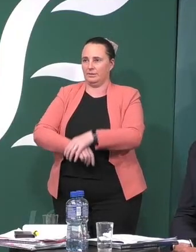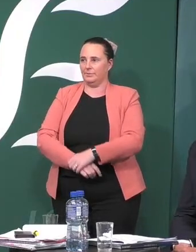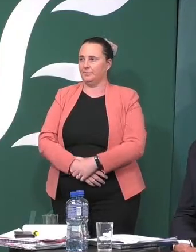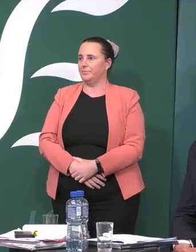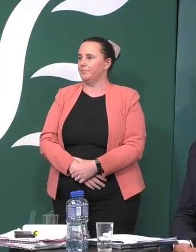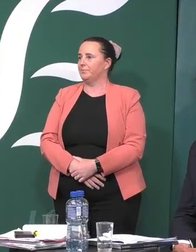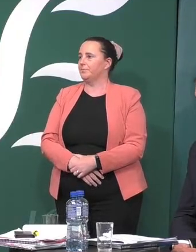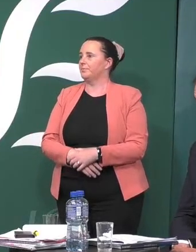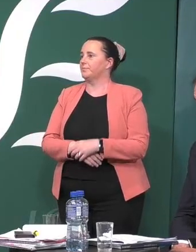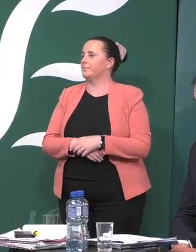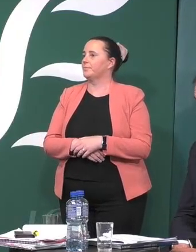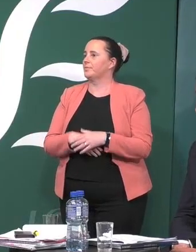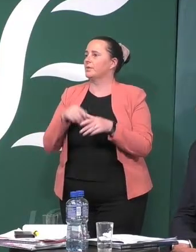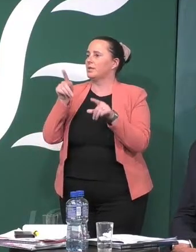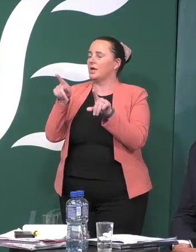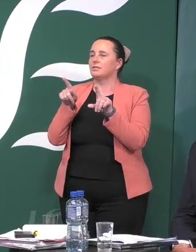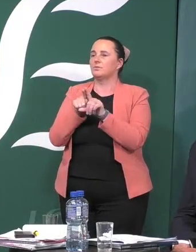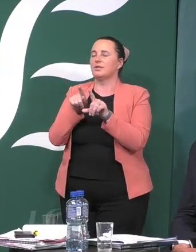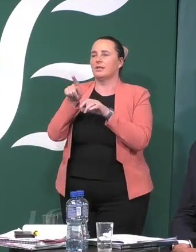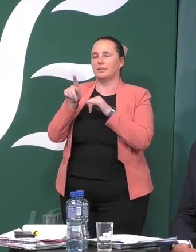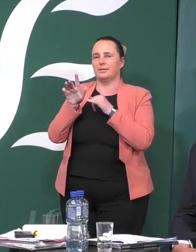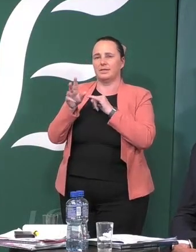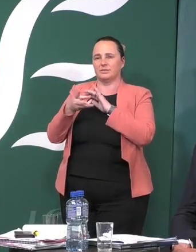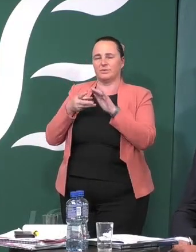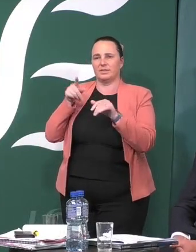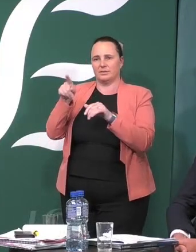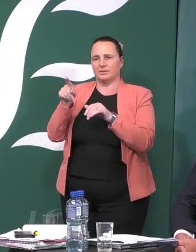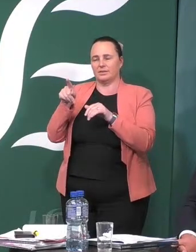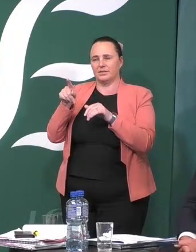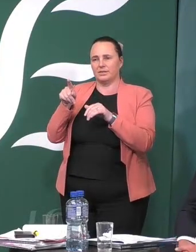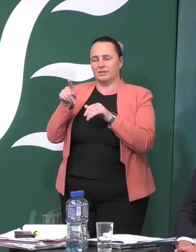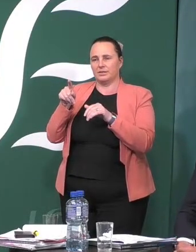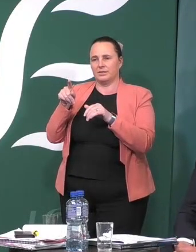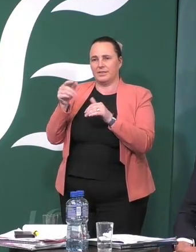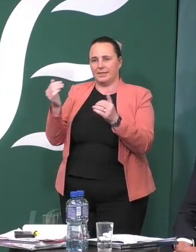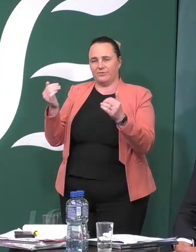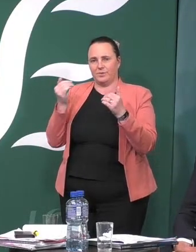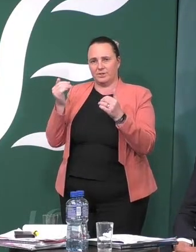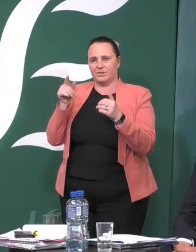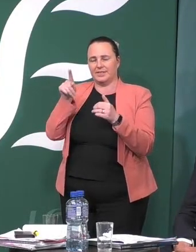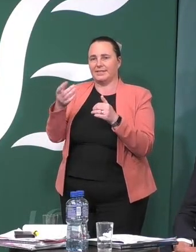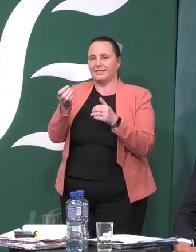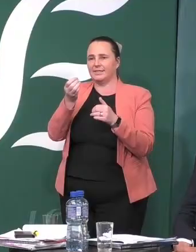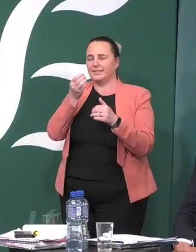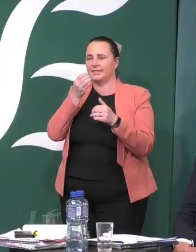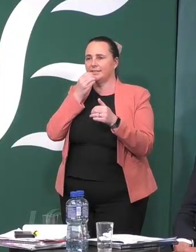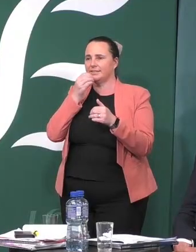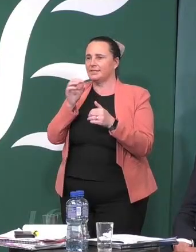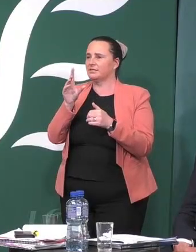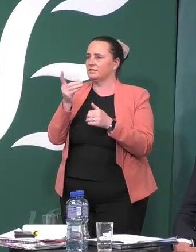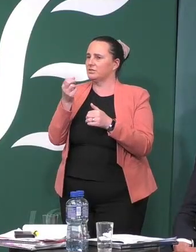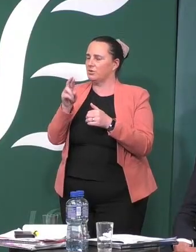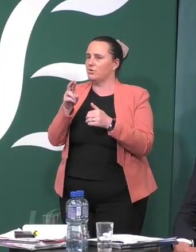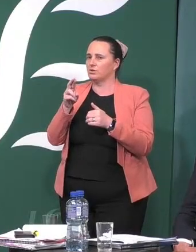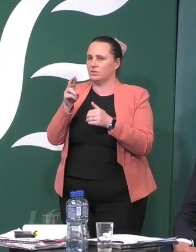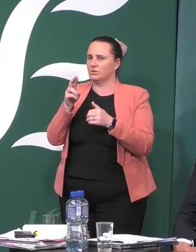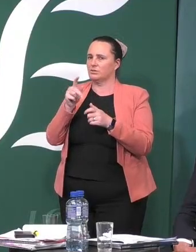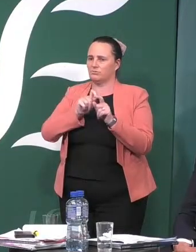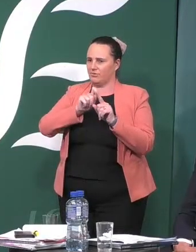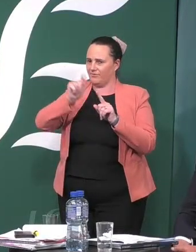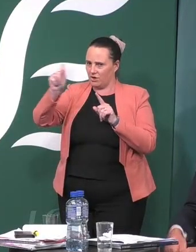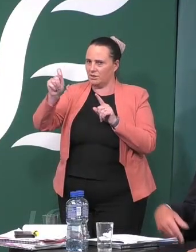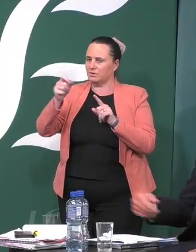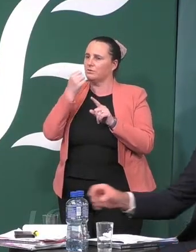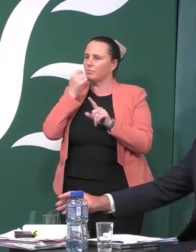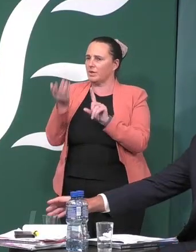Just briefly as well, it was mentioned at last week's briefing that there's been a sharp increase in eating disorder referrals during COVID,